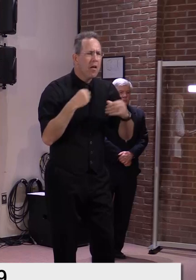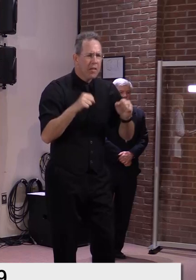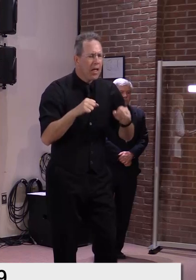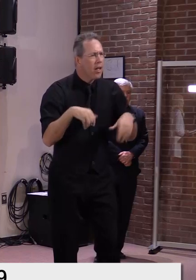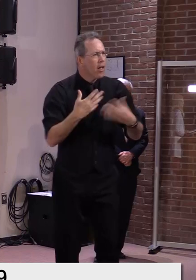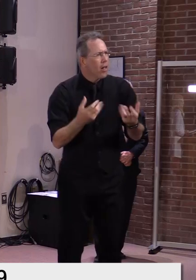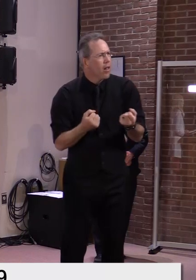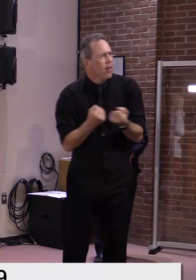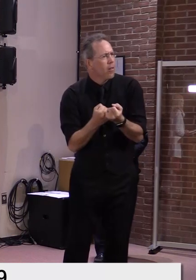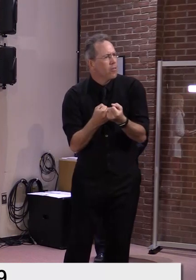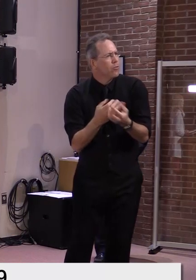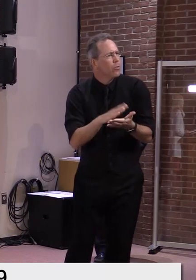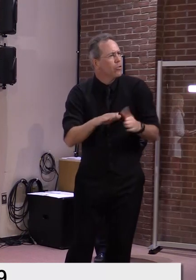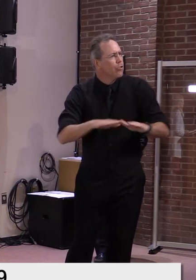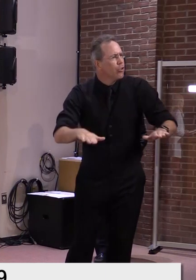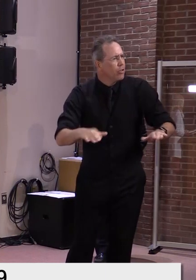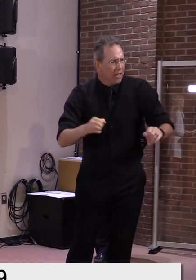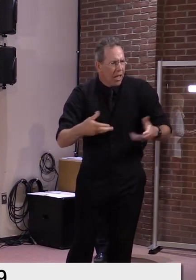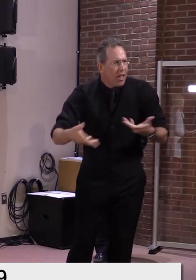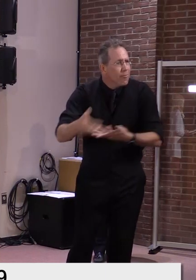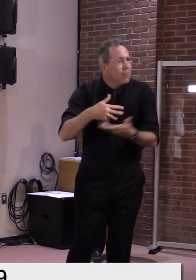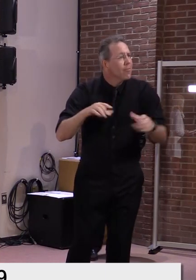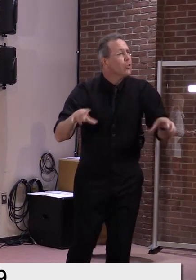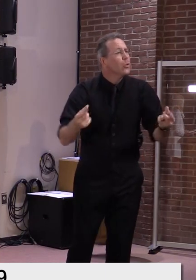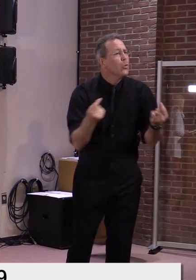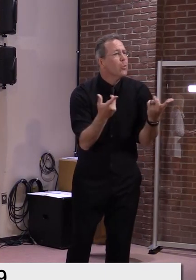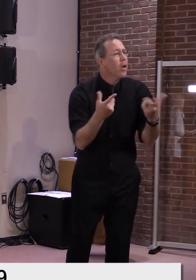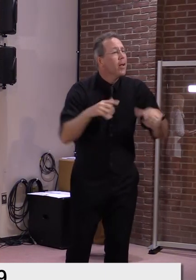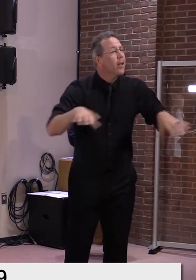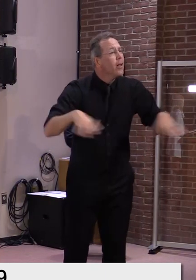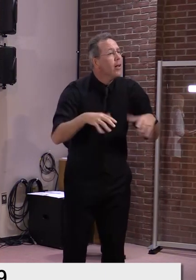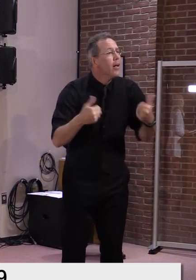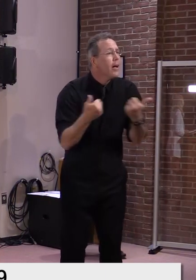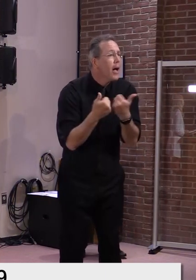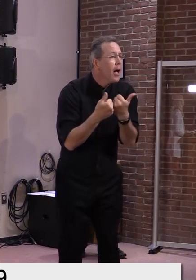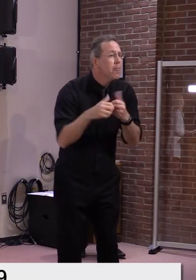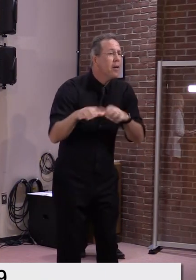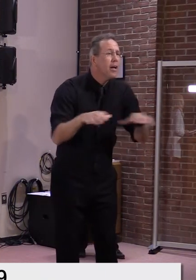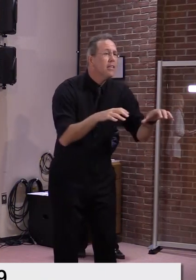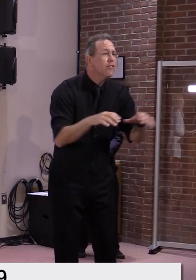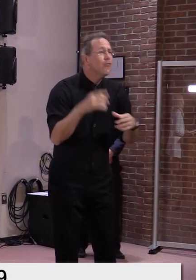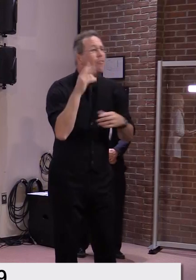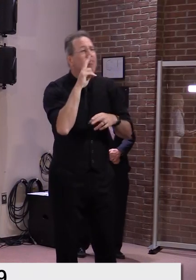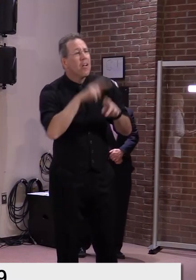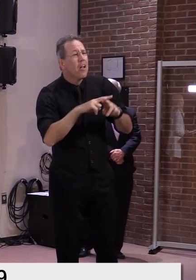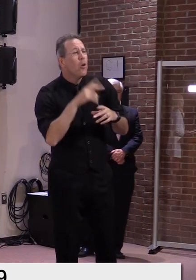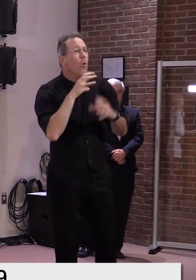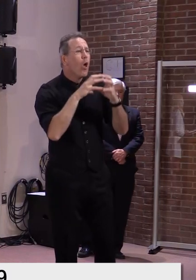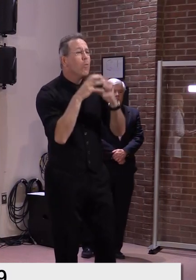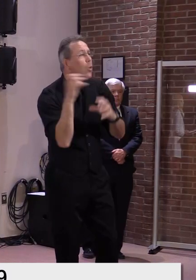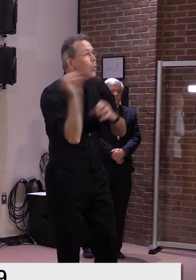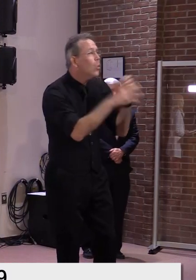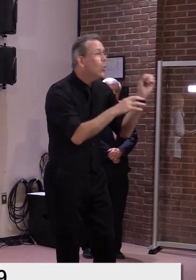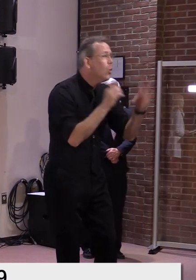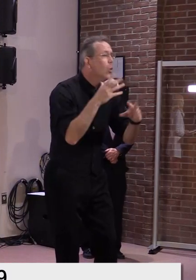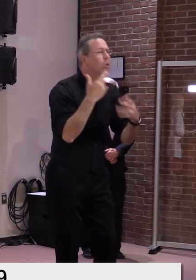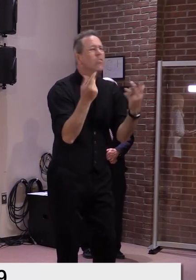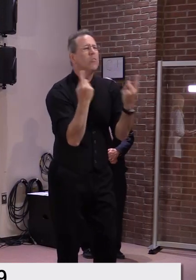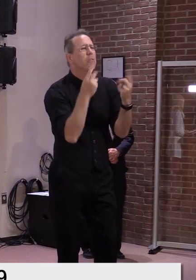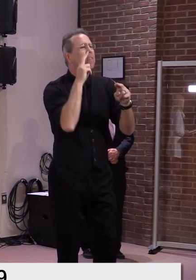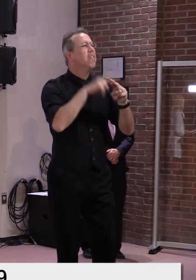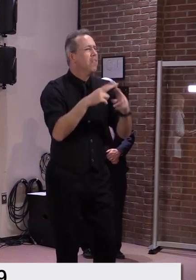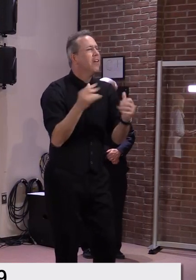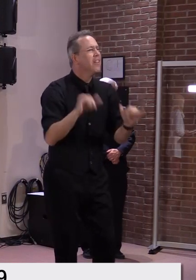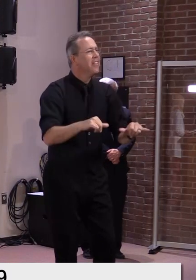adventures, games, and time to discover new interests. We know that one of the key components of resilience